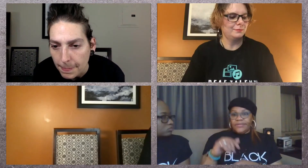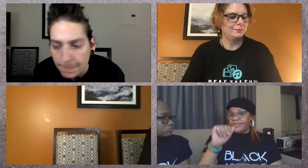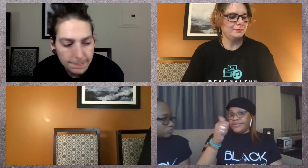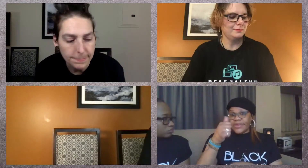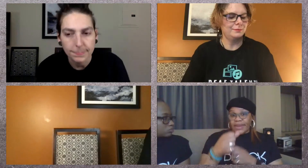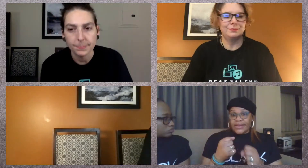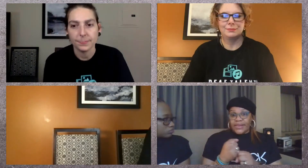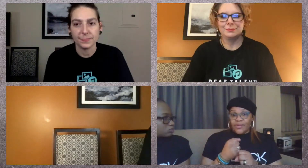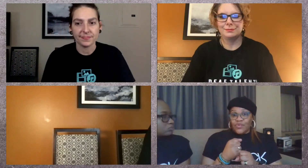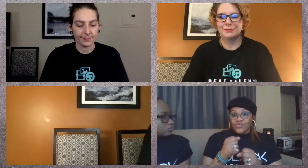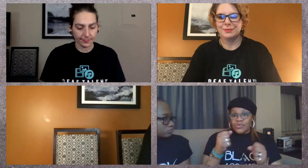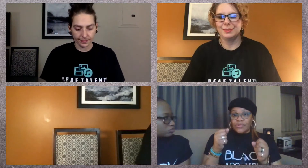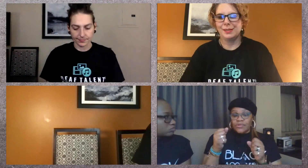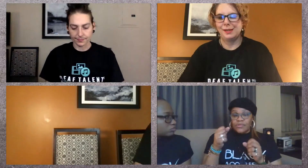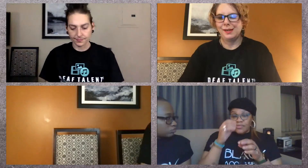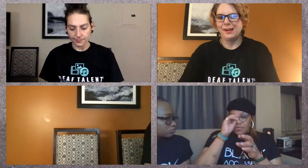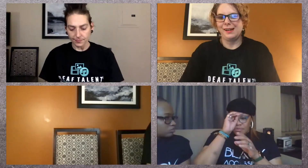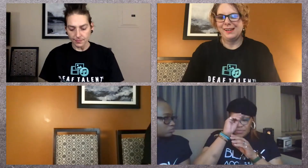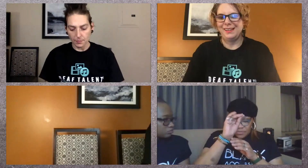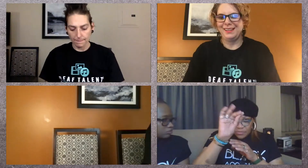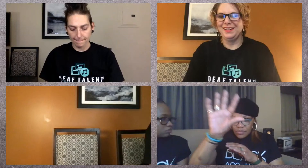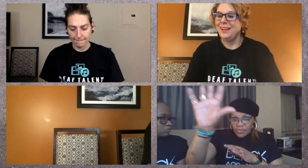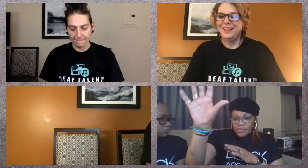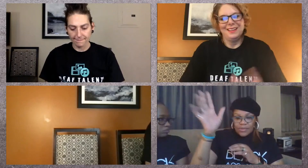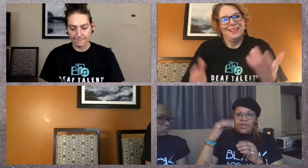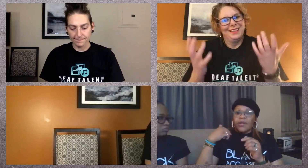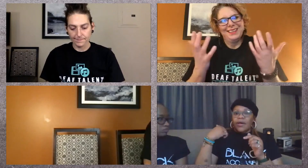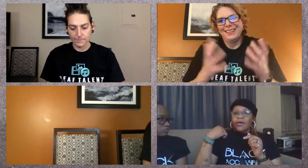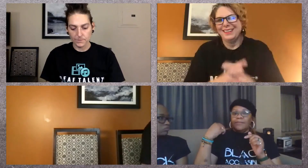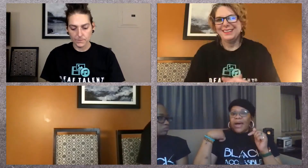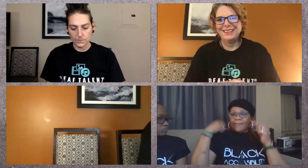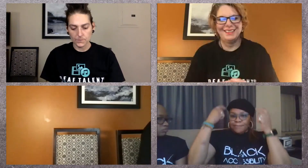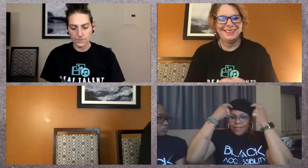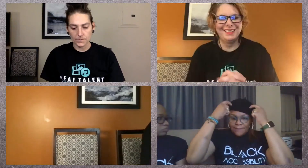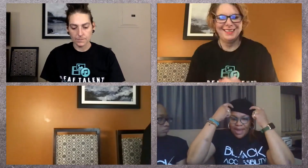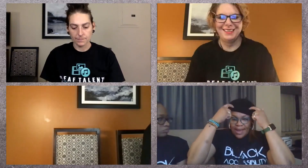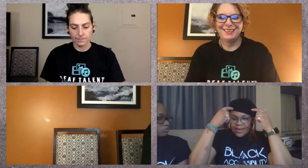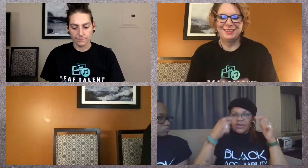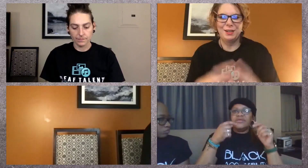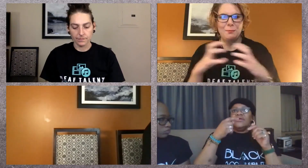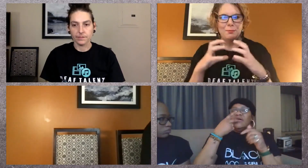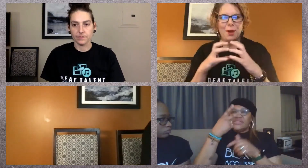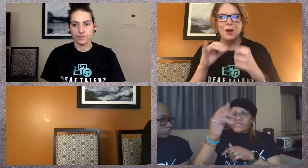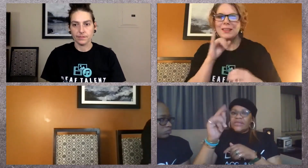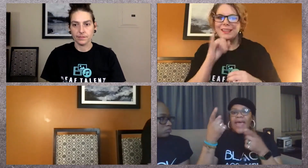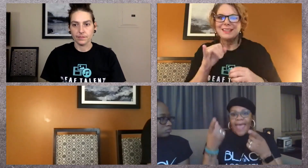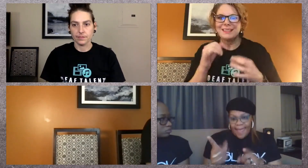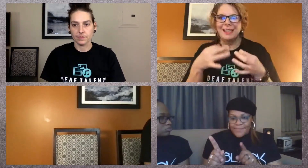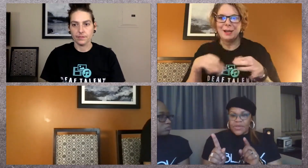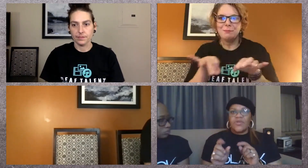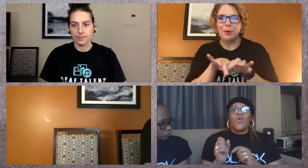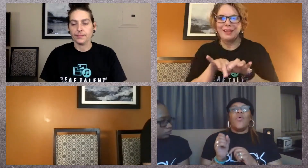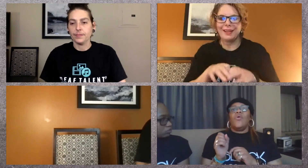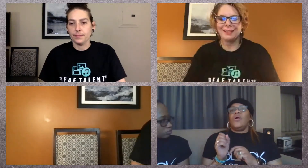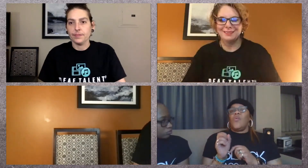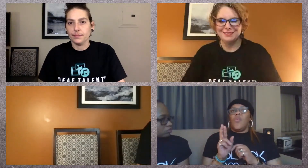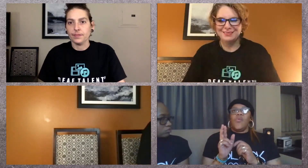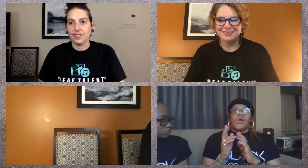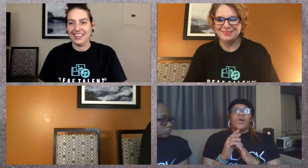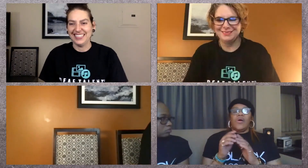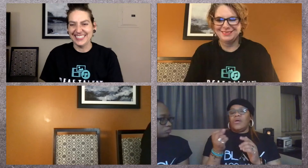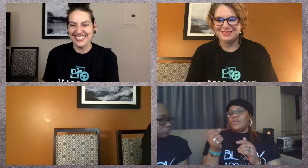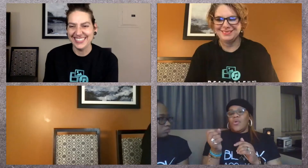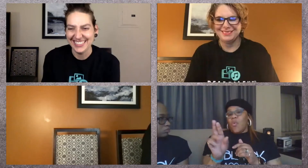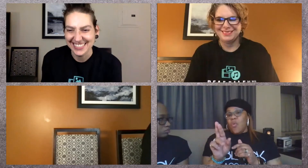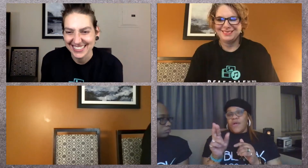Something that I see, maybe 10 years later, my mind, my brain will see it and it will